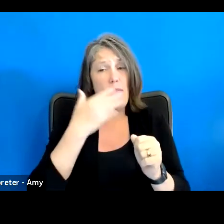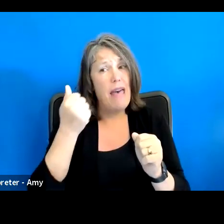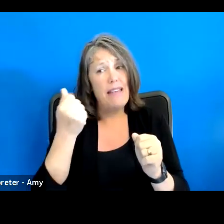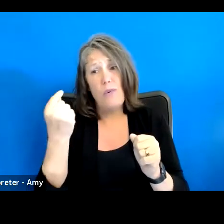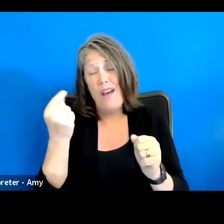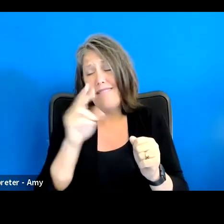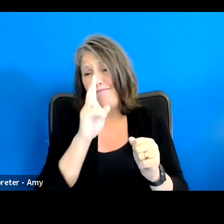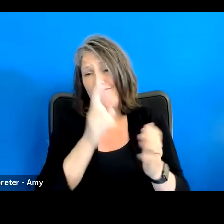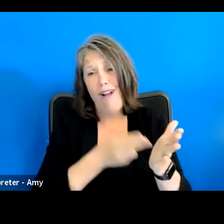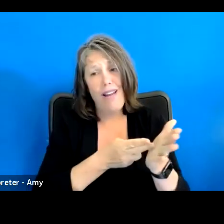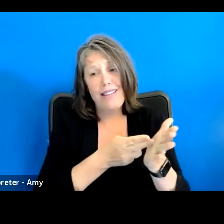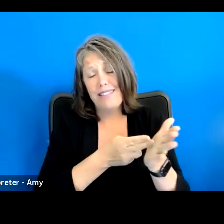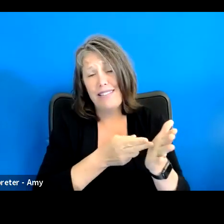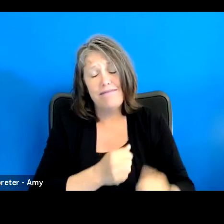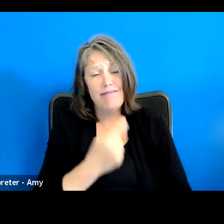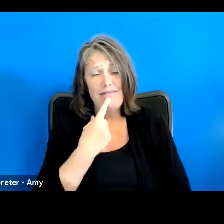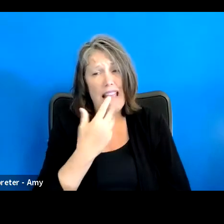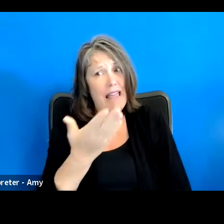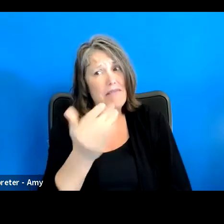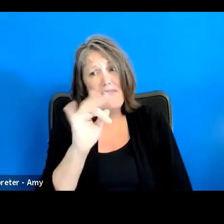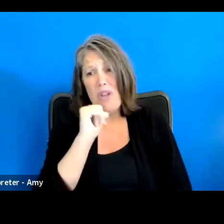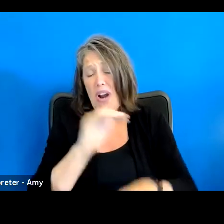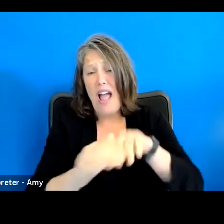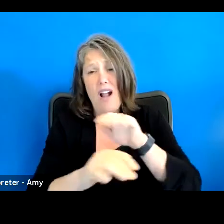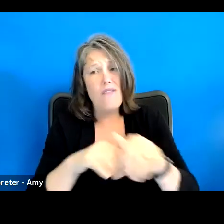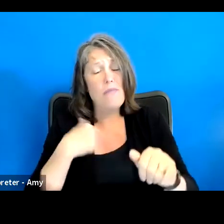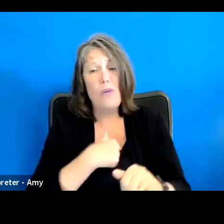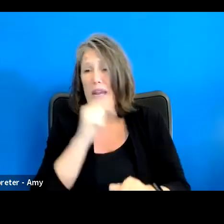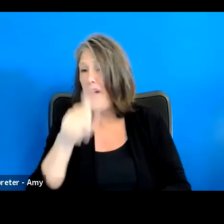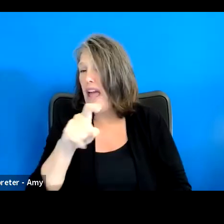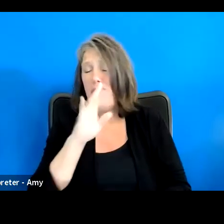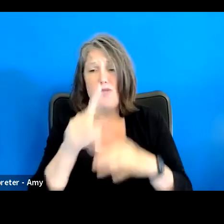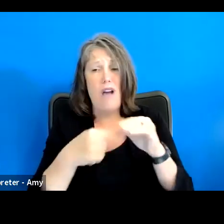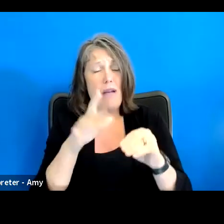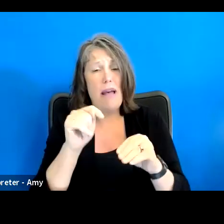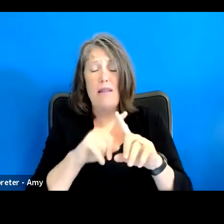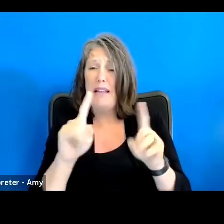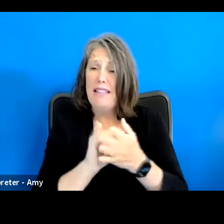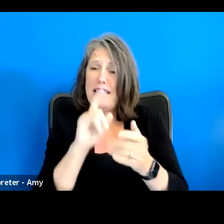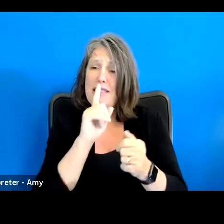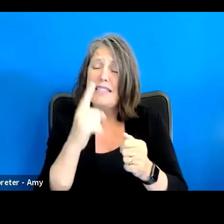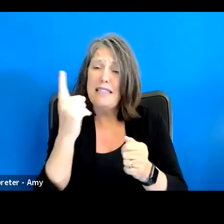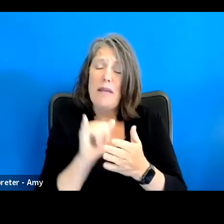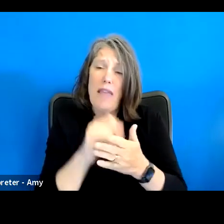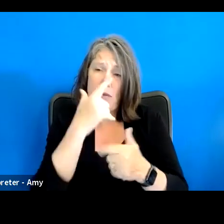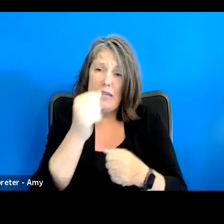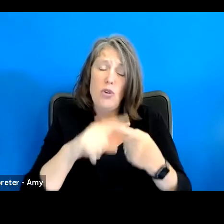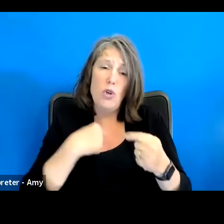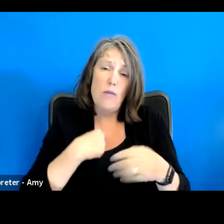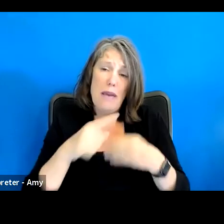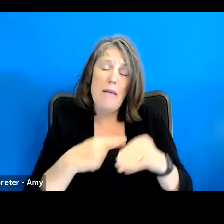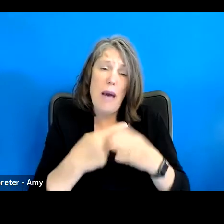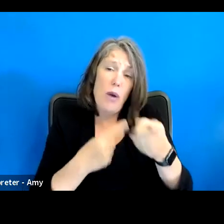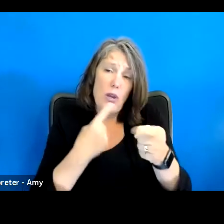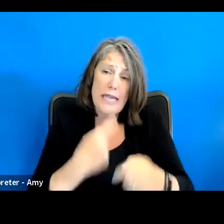being honest and saying, hey, if you're not comfortable with this, we don't have to talk about it, but this is something that was interesting to me about what you